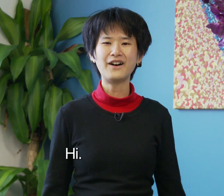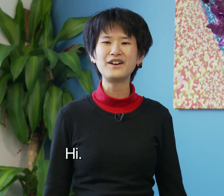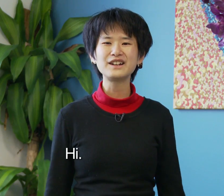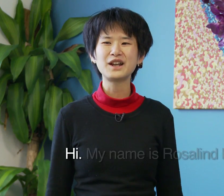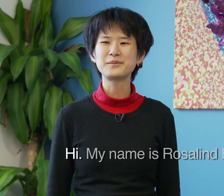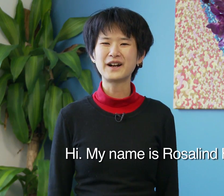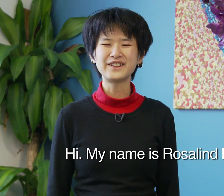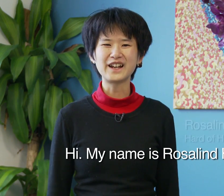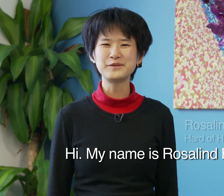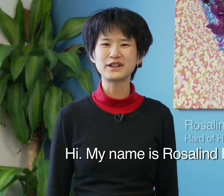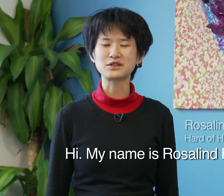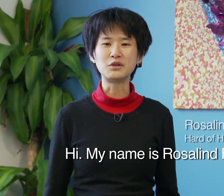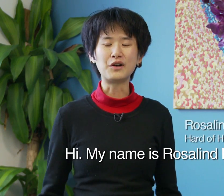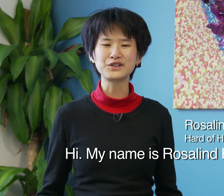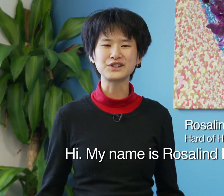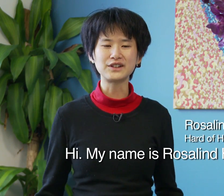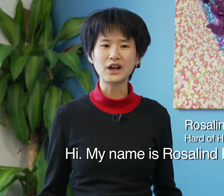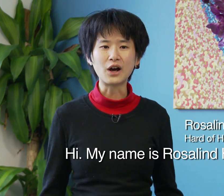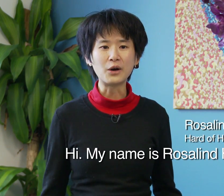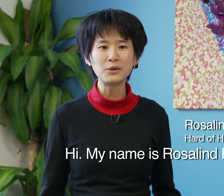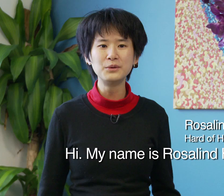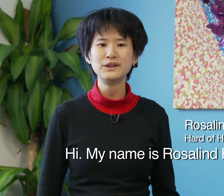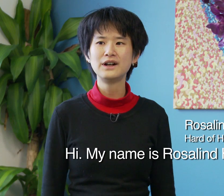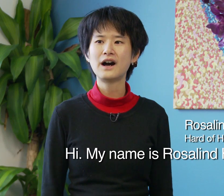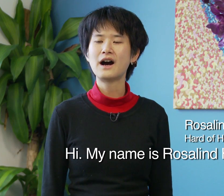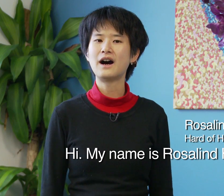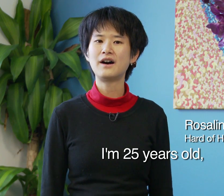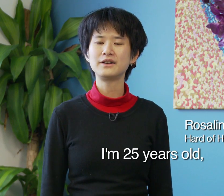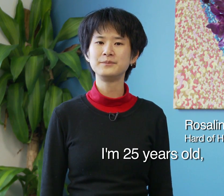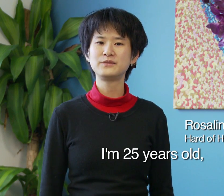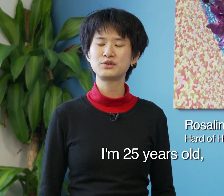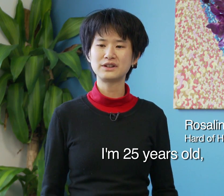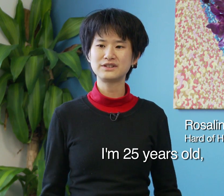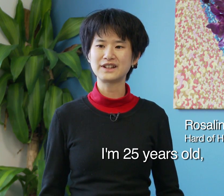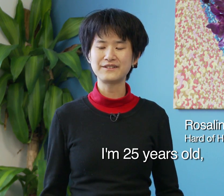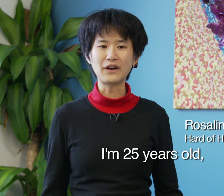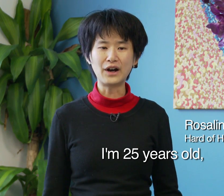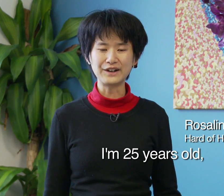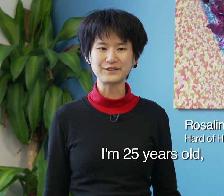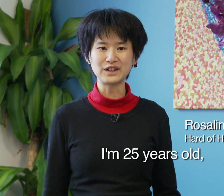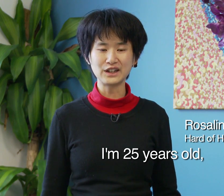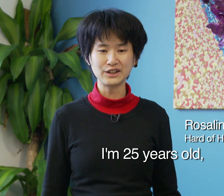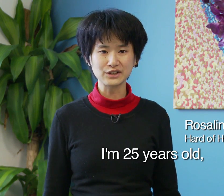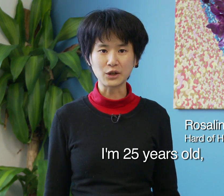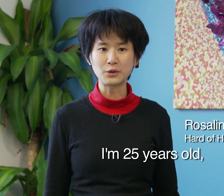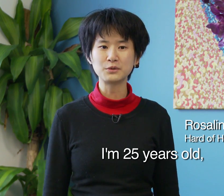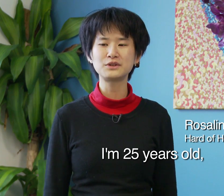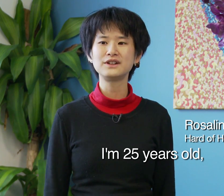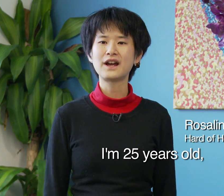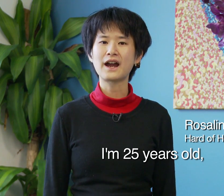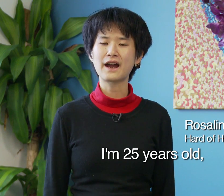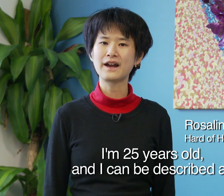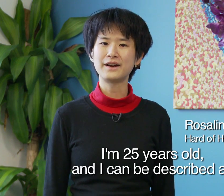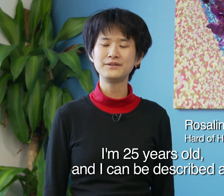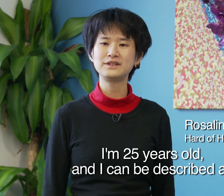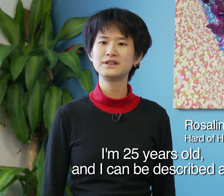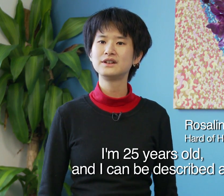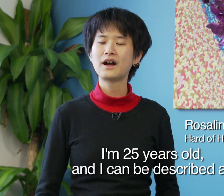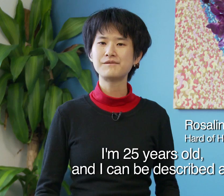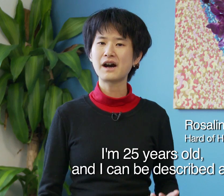Hi, my name is Rosalind Hall. I'm 25 years old, and I